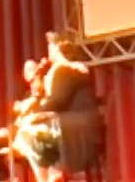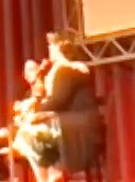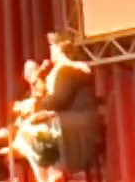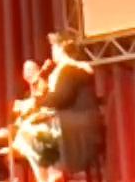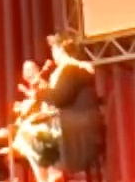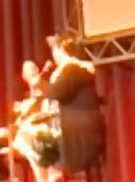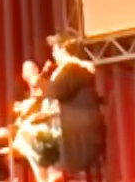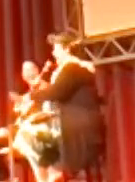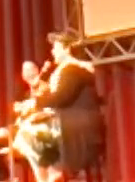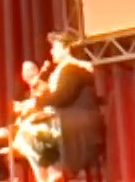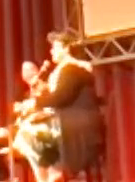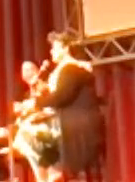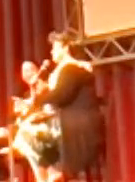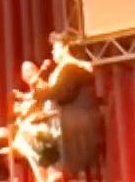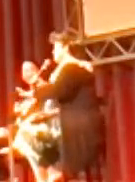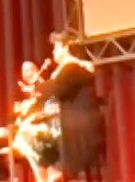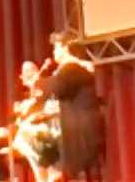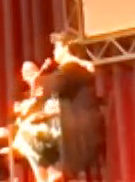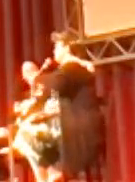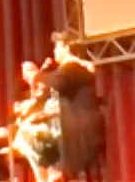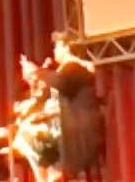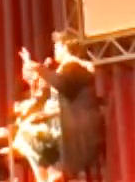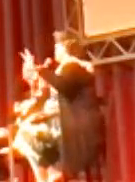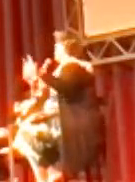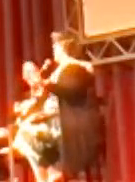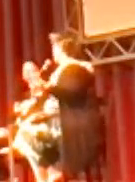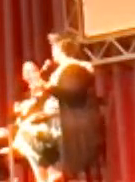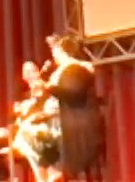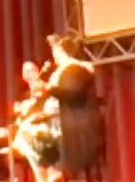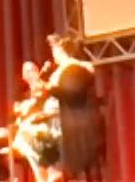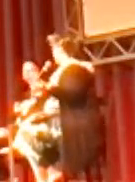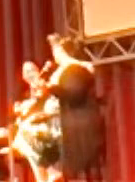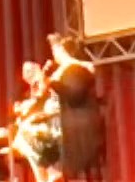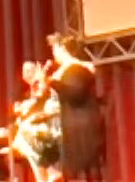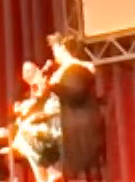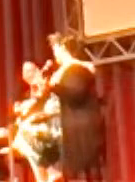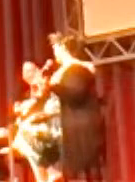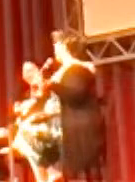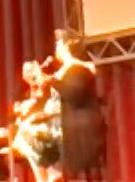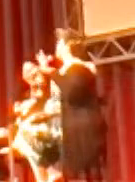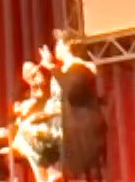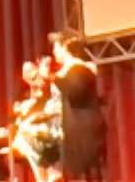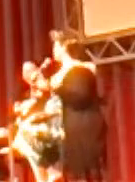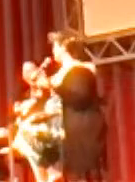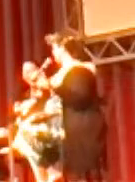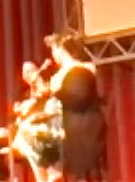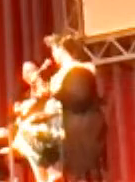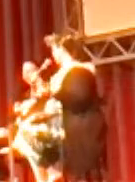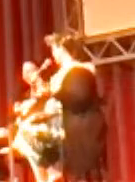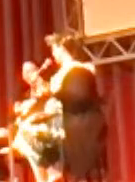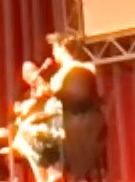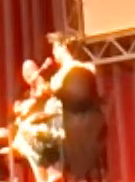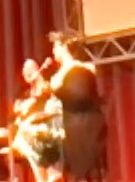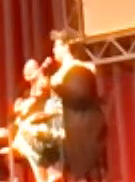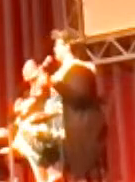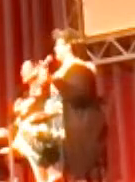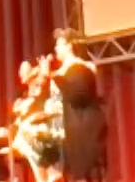Yeah. So we have about 2 dozen names of playwrights we wanted to